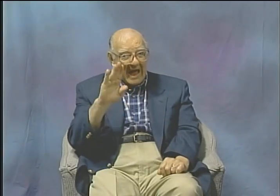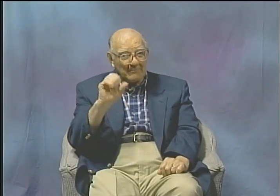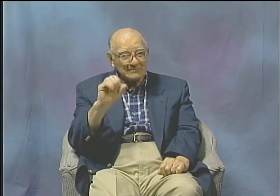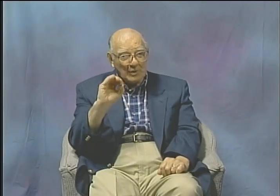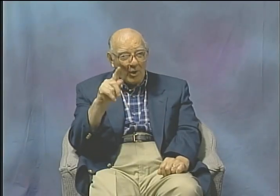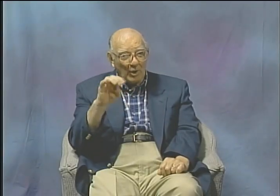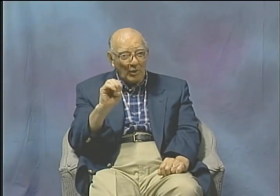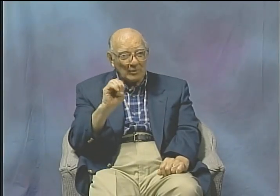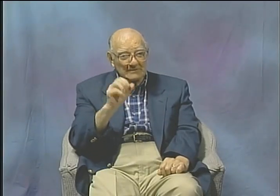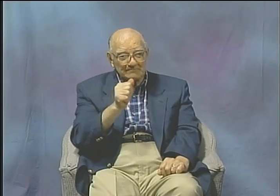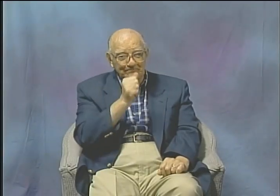absolute